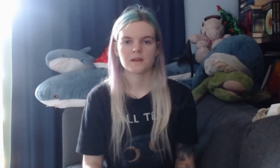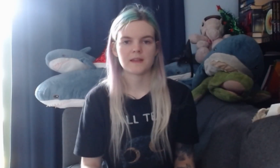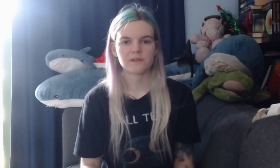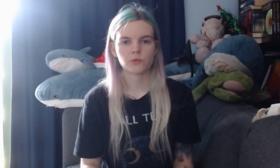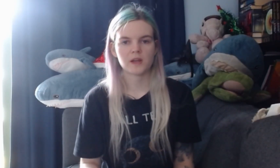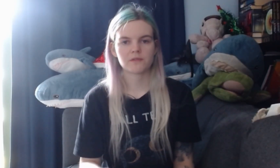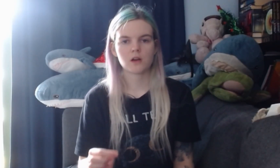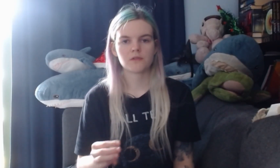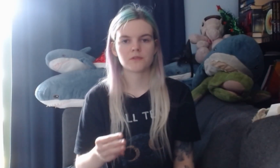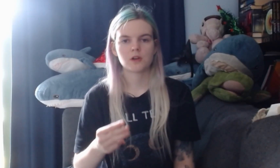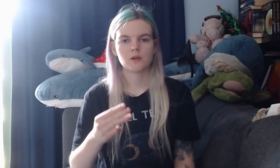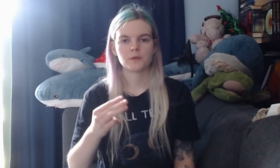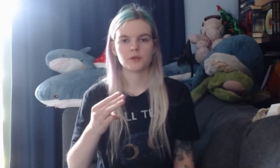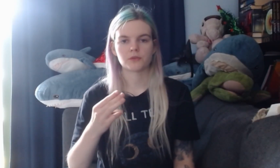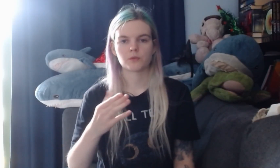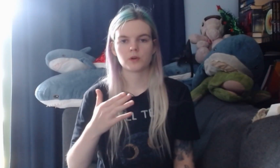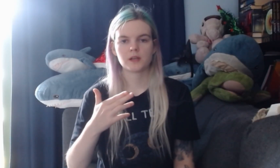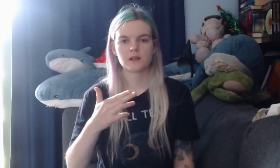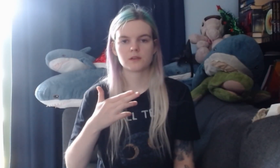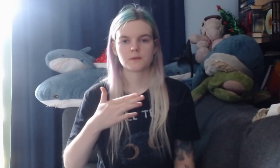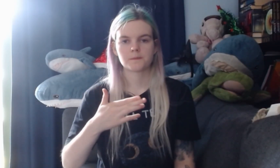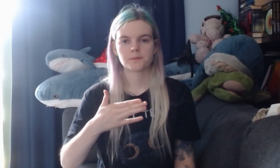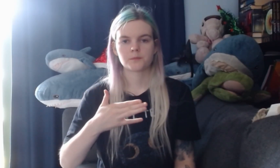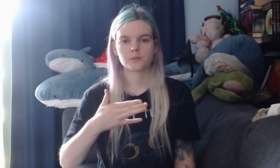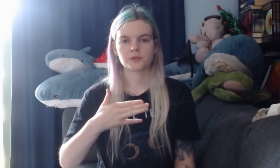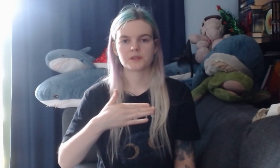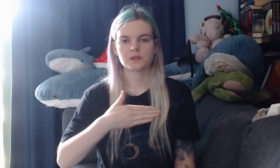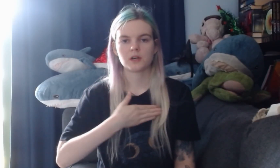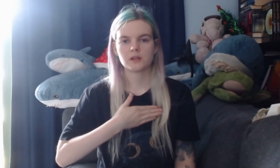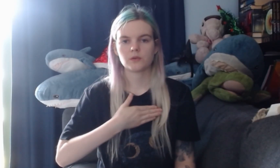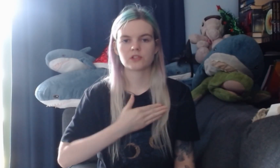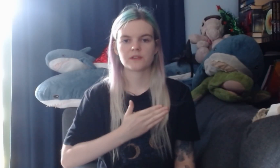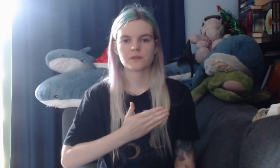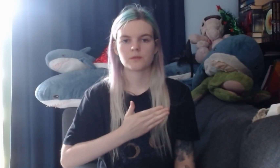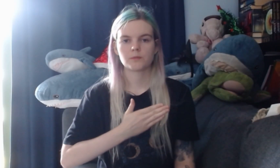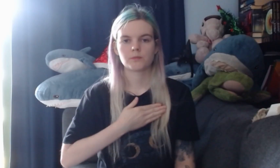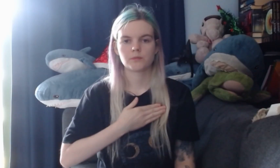Next we have love. We use the one hand, put it on our chest.